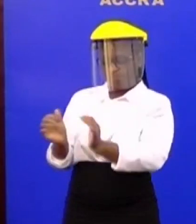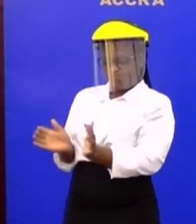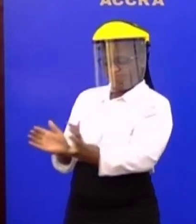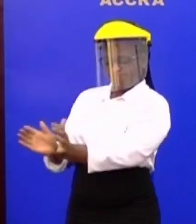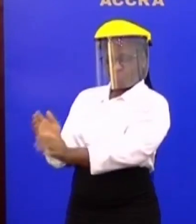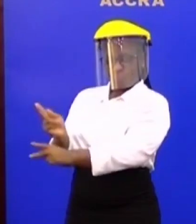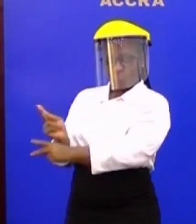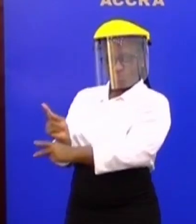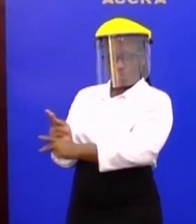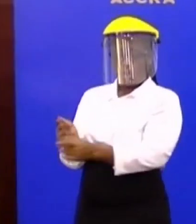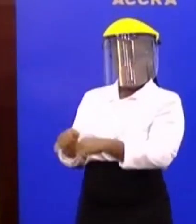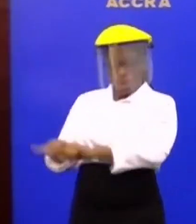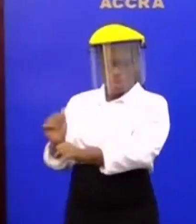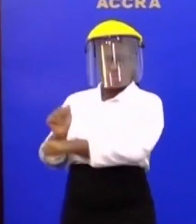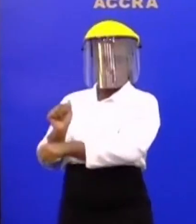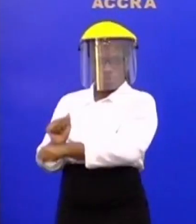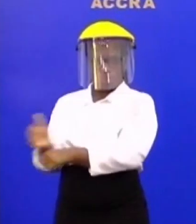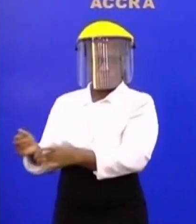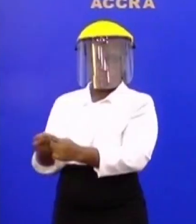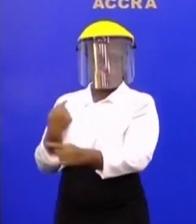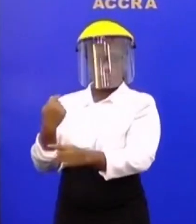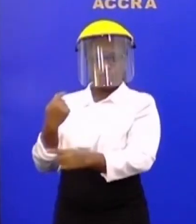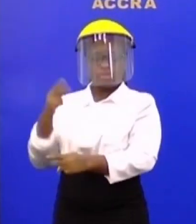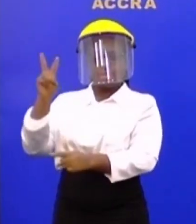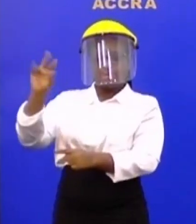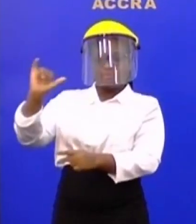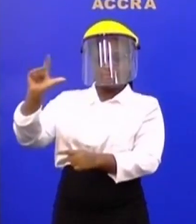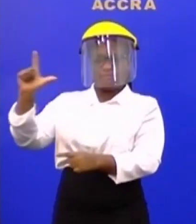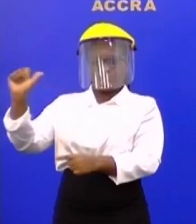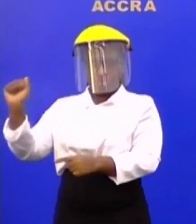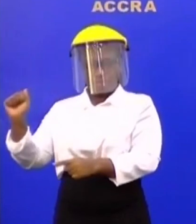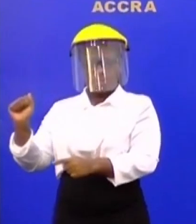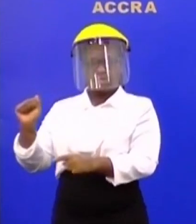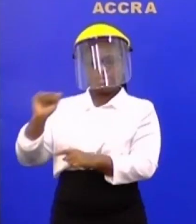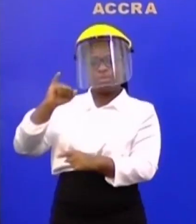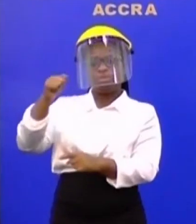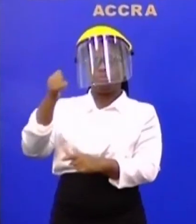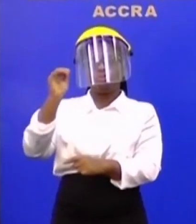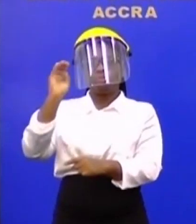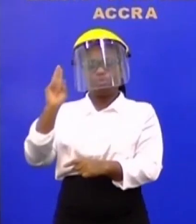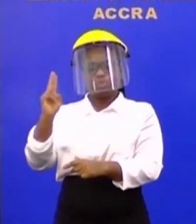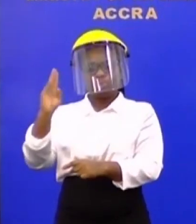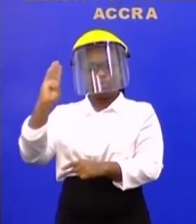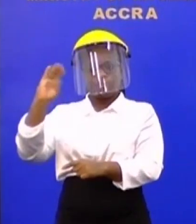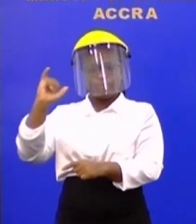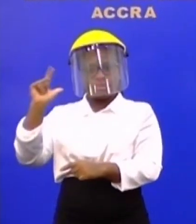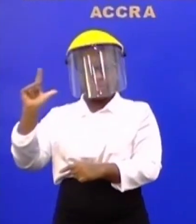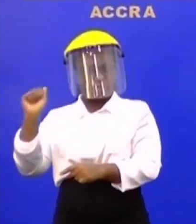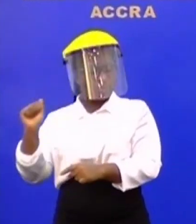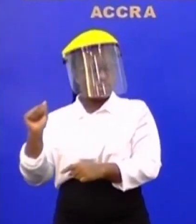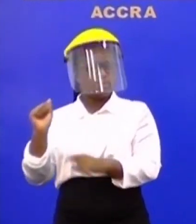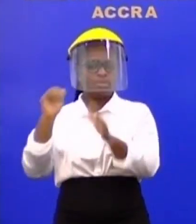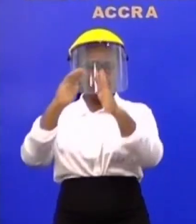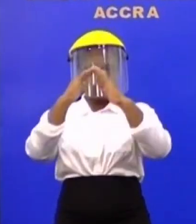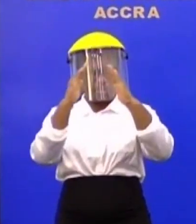conducting affairs of state from the presidential villa of the Jubilee House. Today, I think, will be day three. The